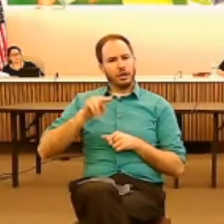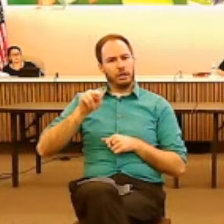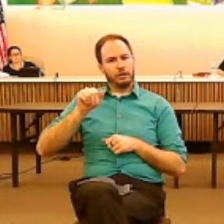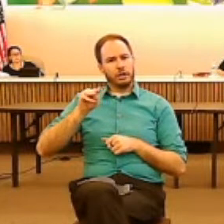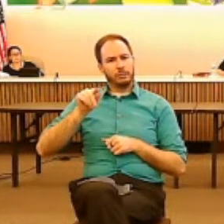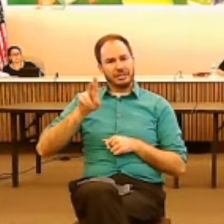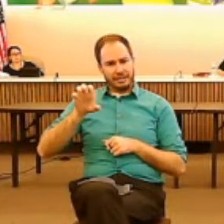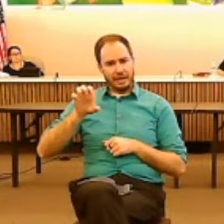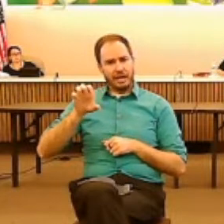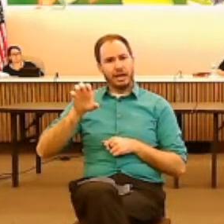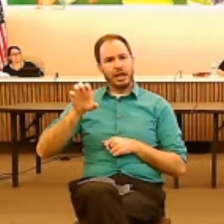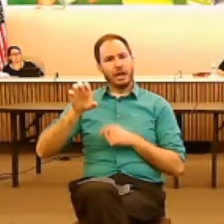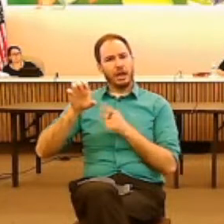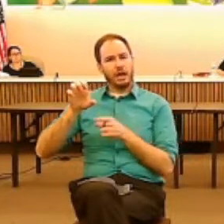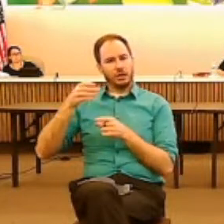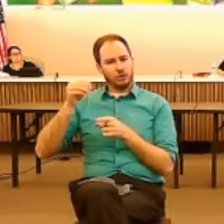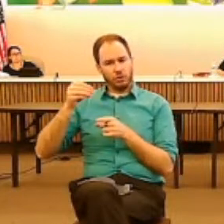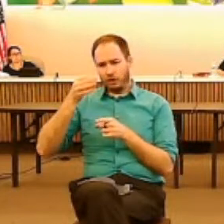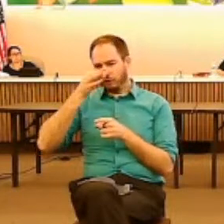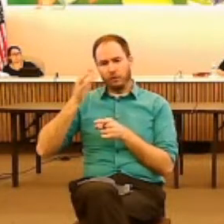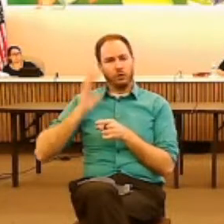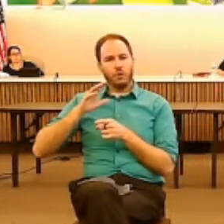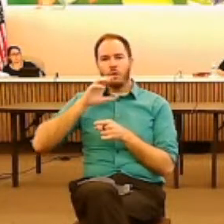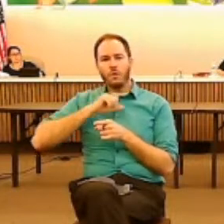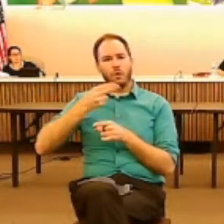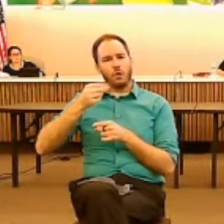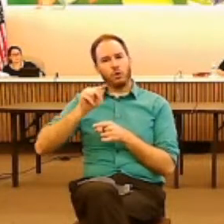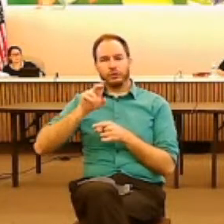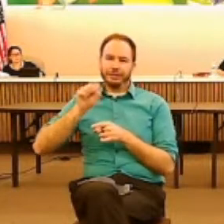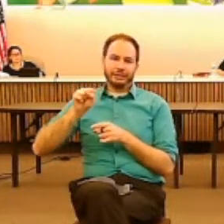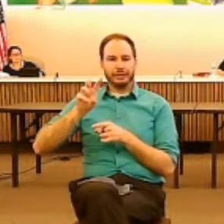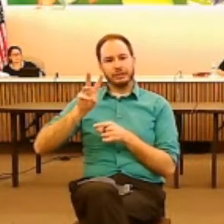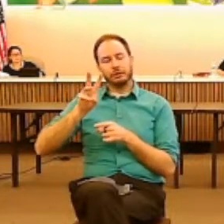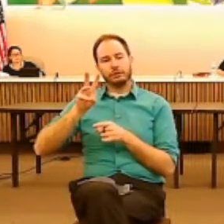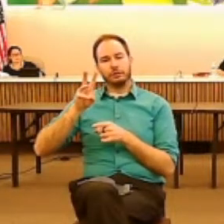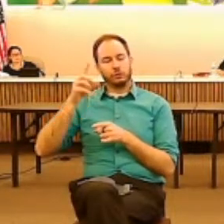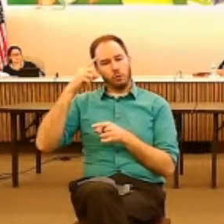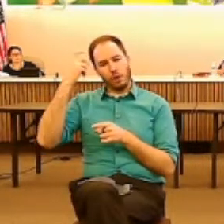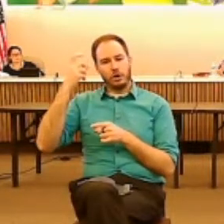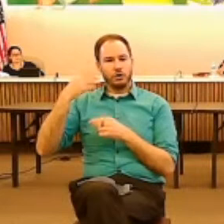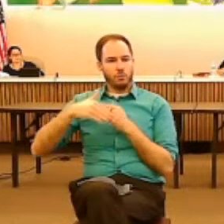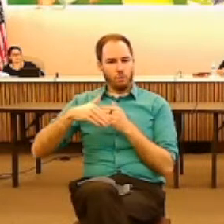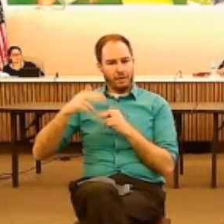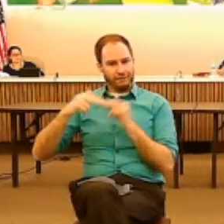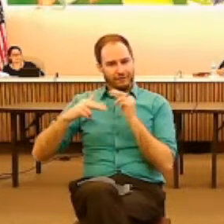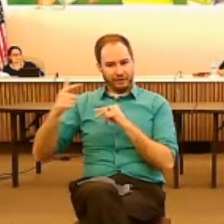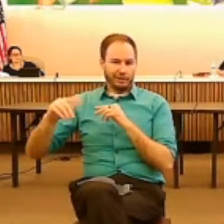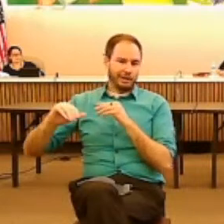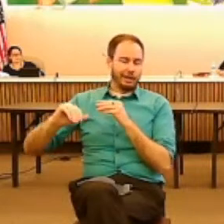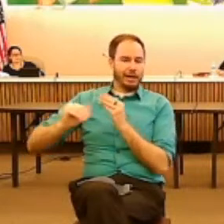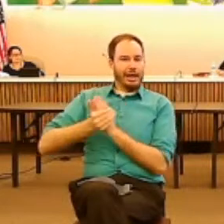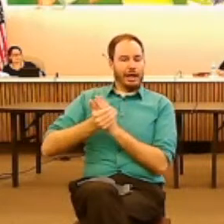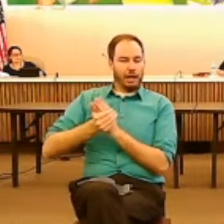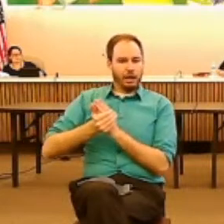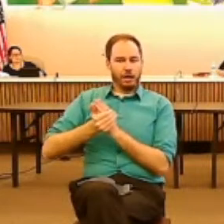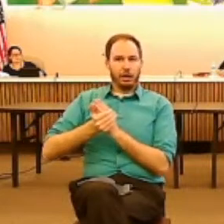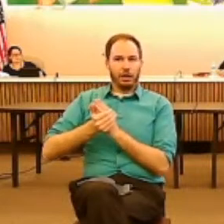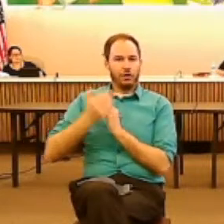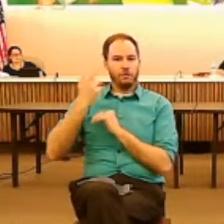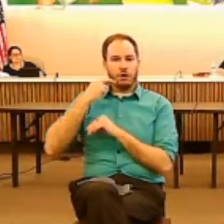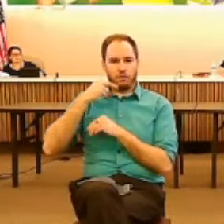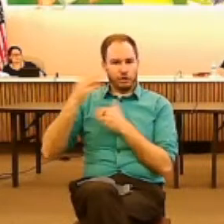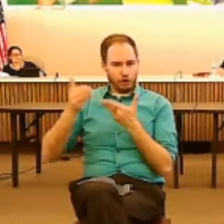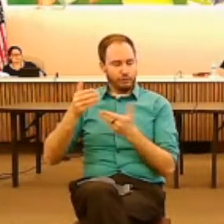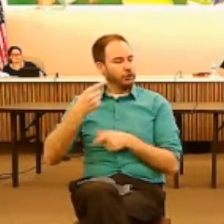Namaste grocery store that used to be the old Hostess Wonder Bread facility? Yes. And you've basically added restaurant